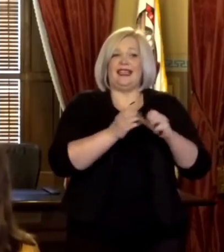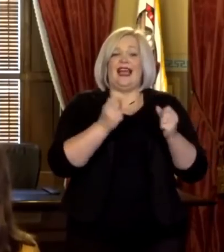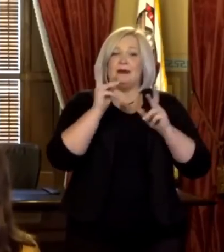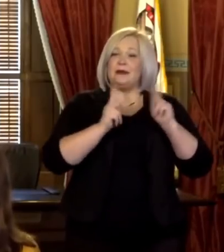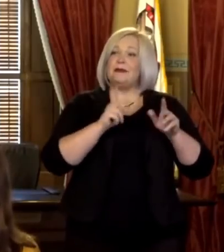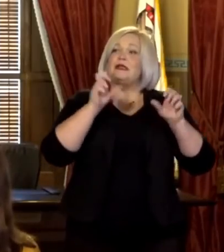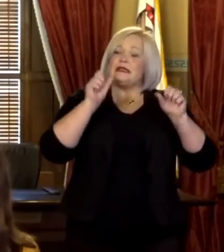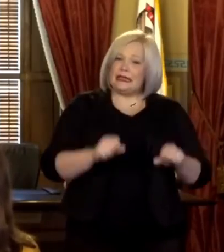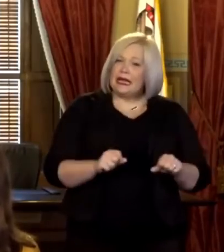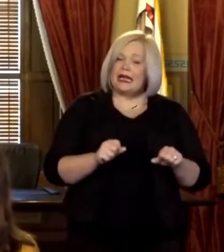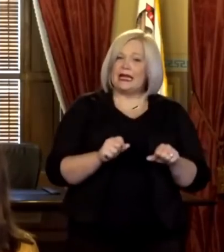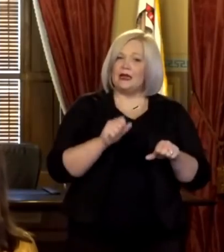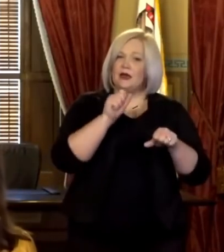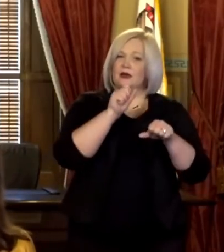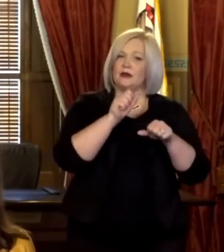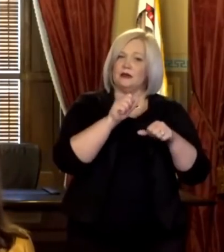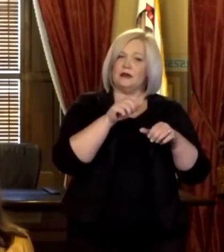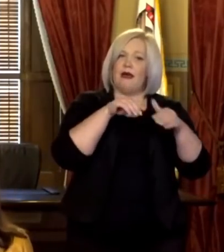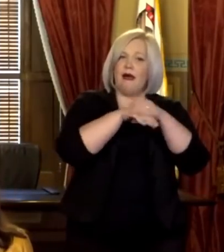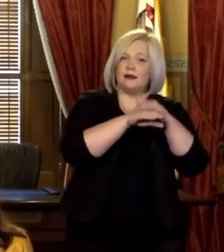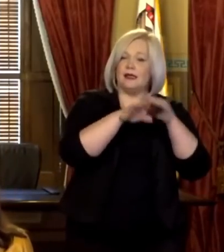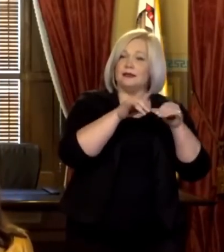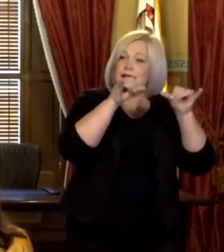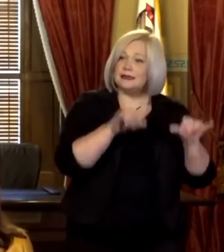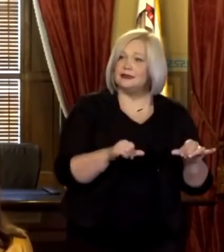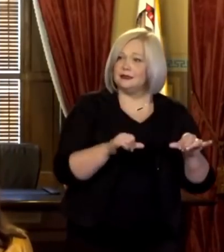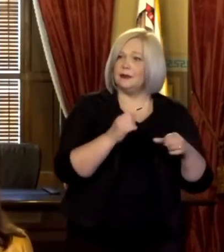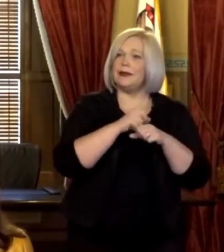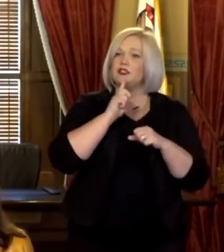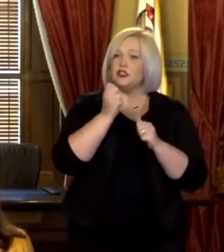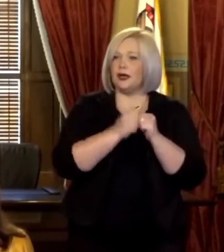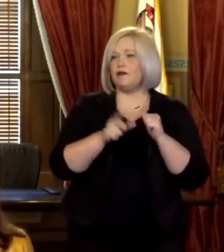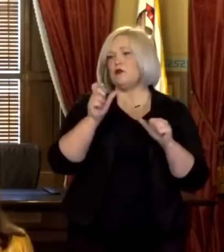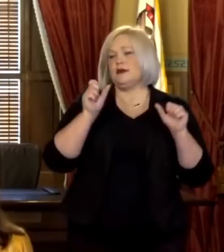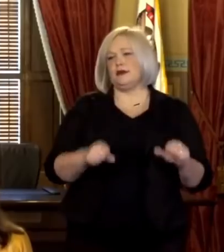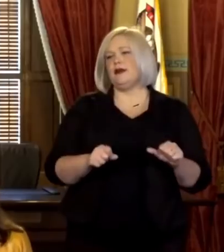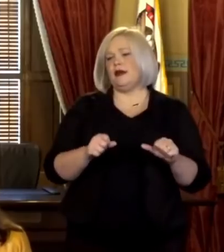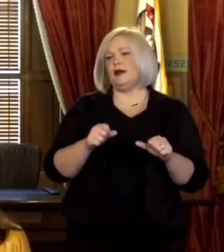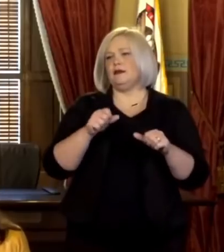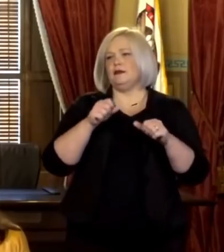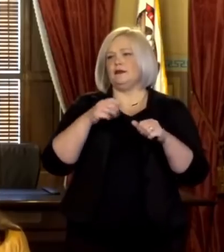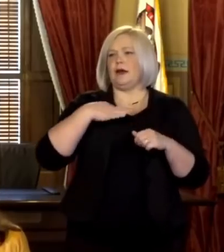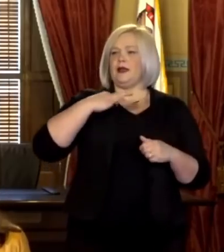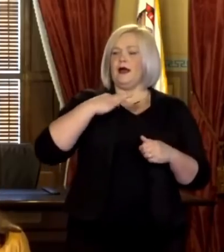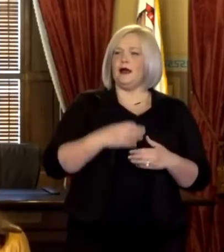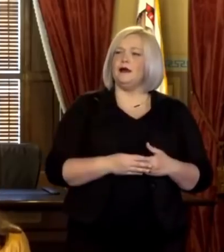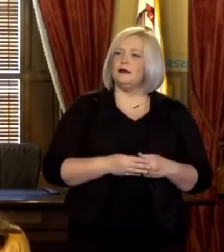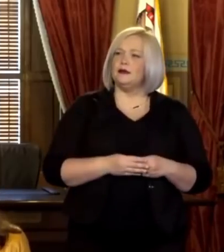at the agency so that we're able to get everyone signed up.